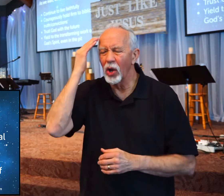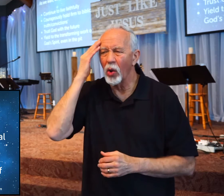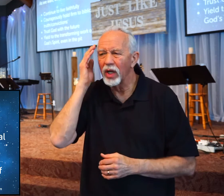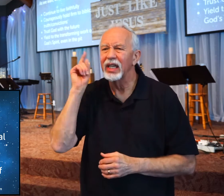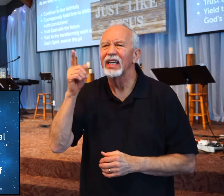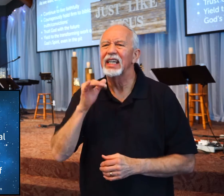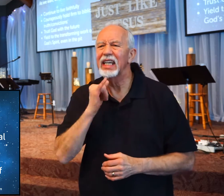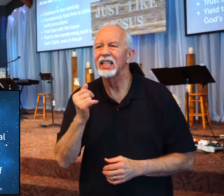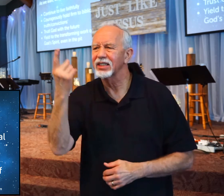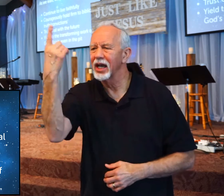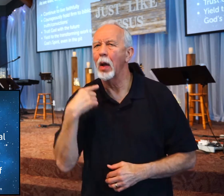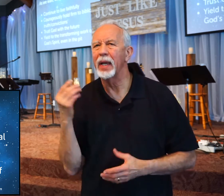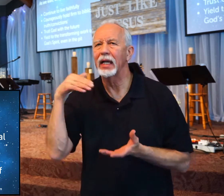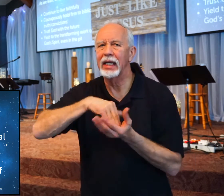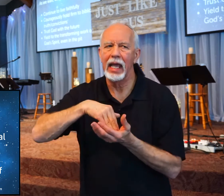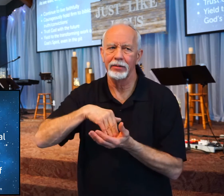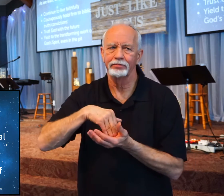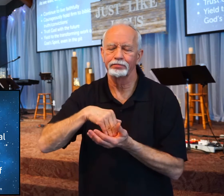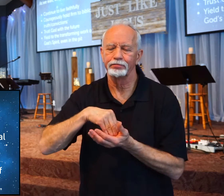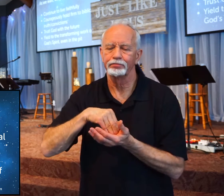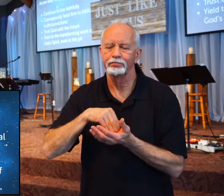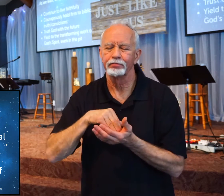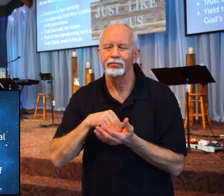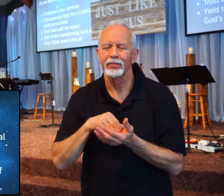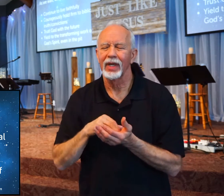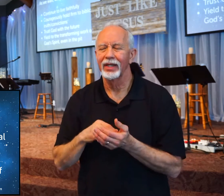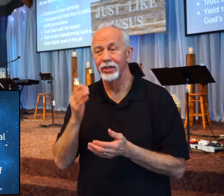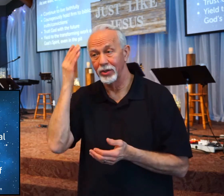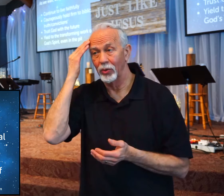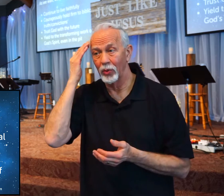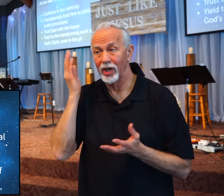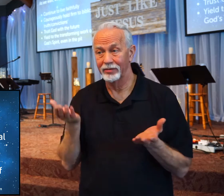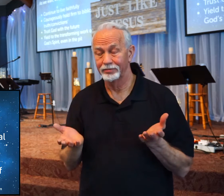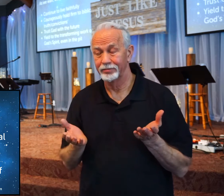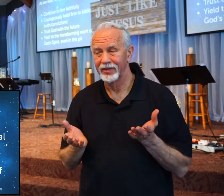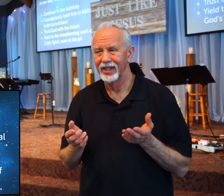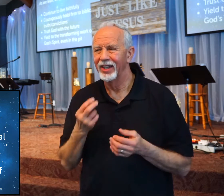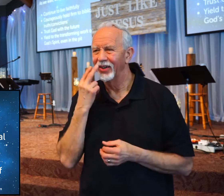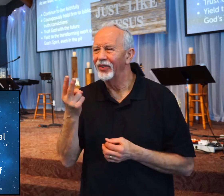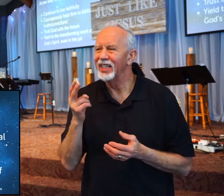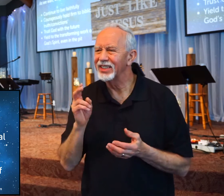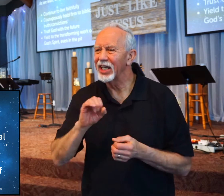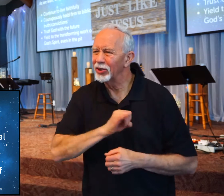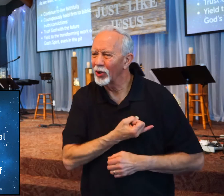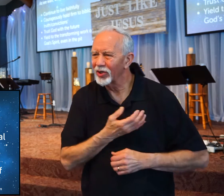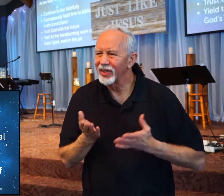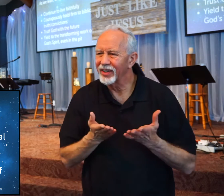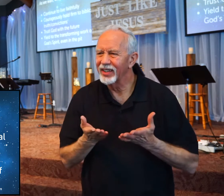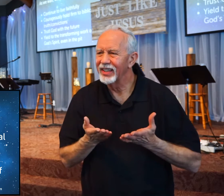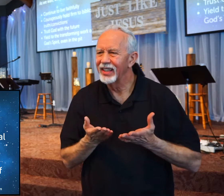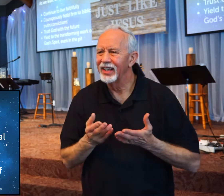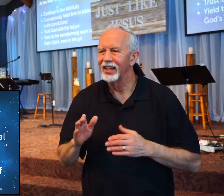is coming again. And guess what? We see Joseph here. And where's he at? He's right beside the throne of